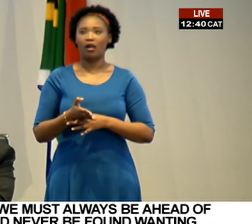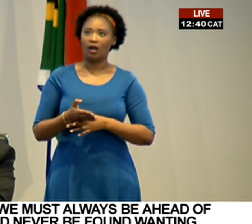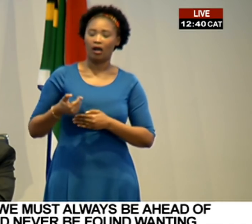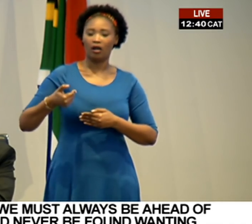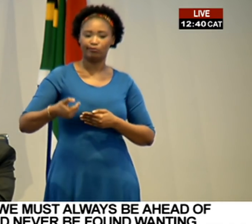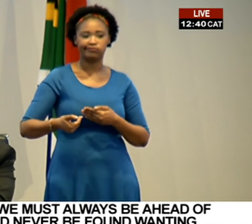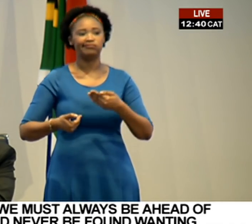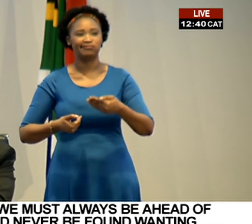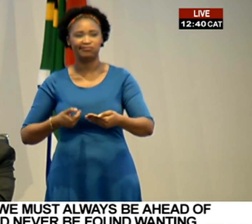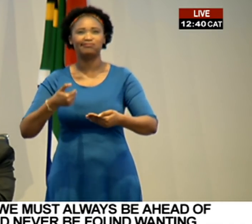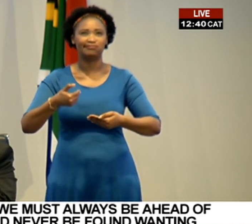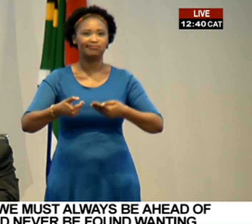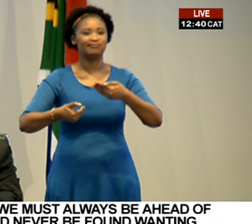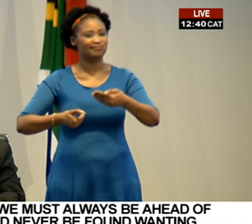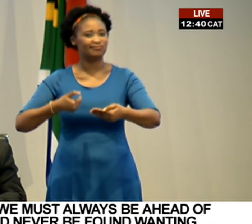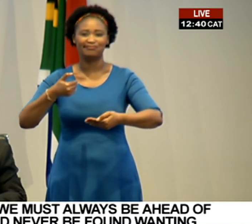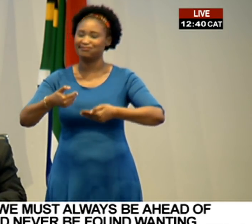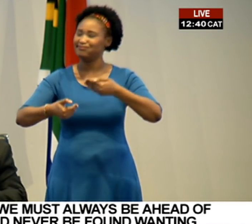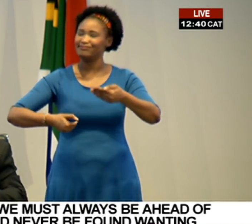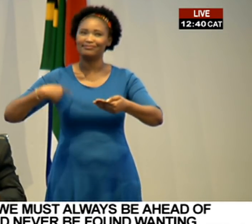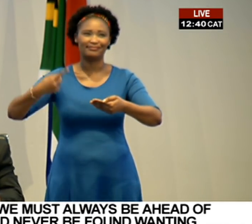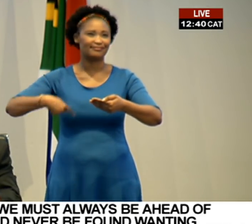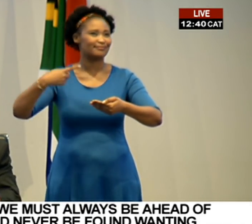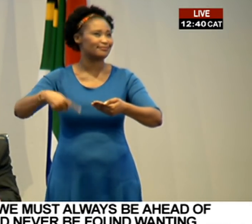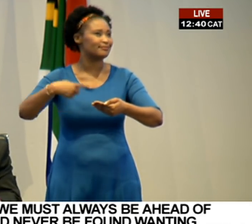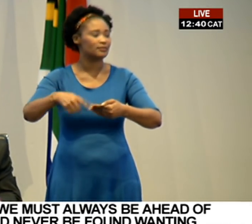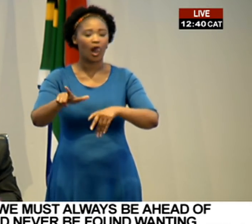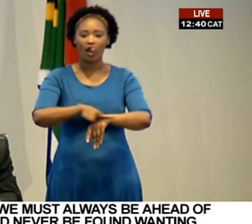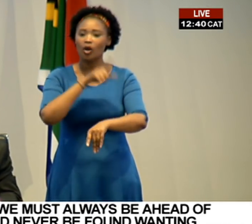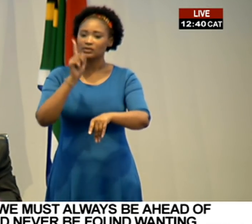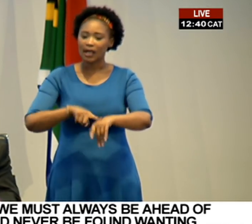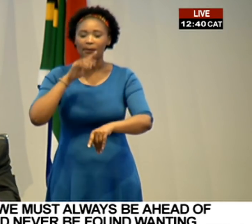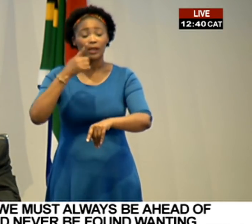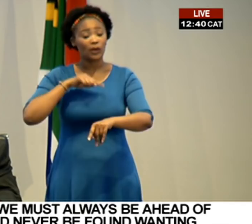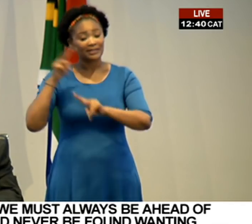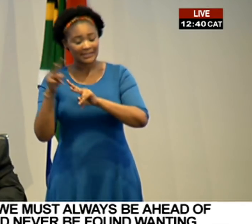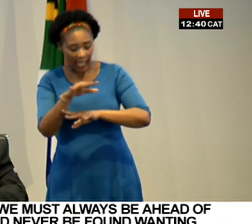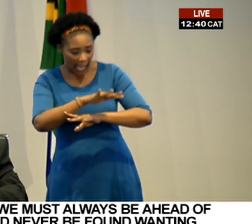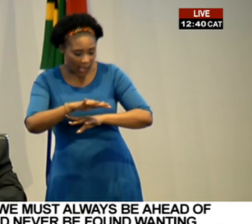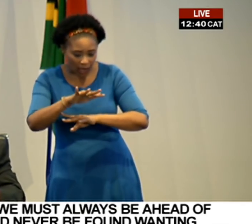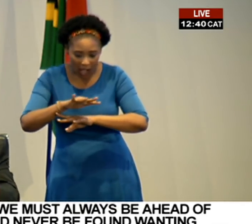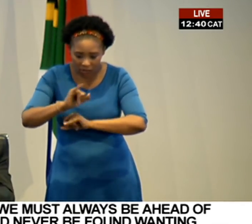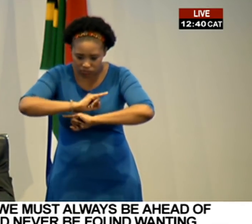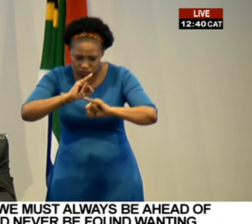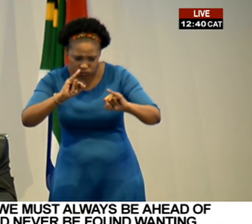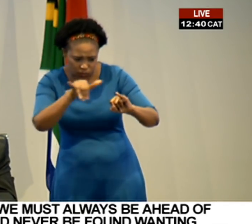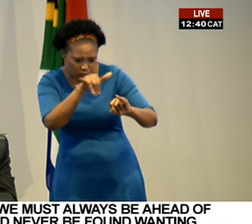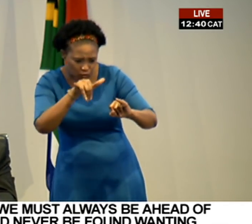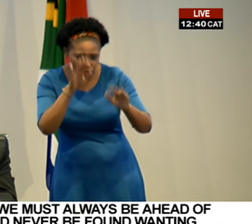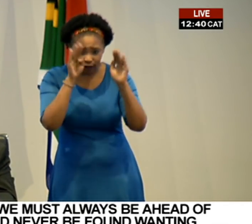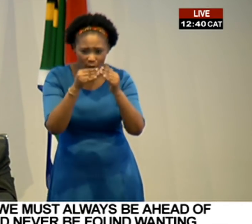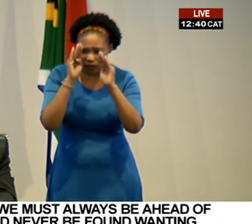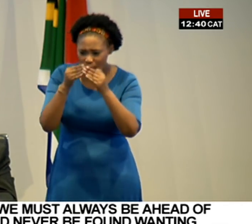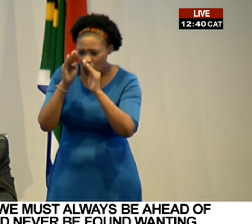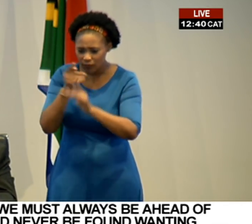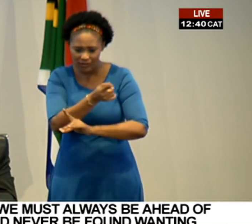long time to come. We therefore need to identify areas where there are hotspots, focus on